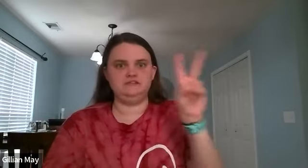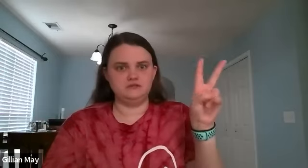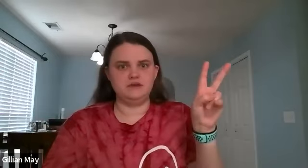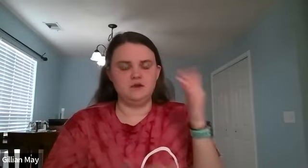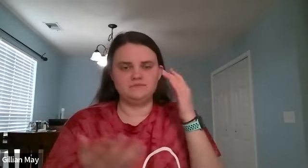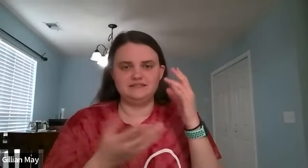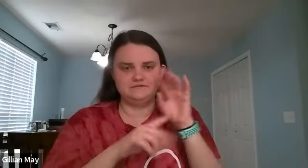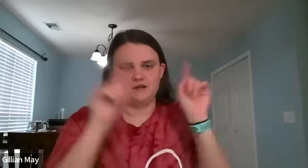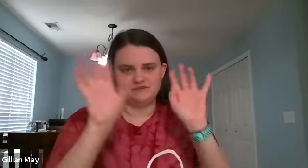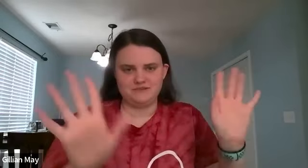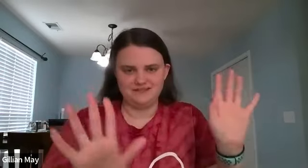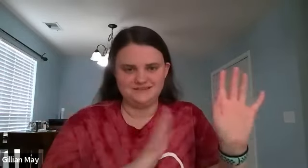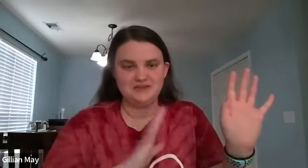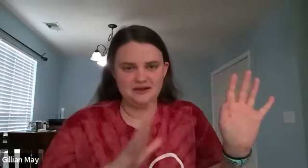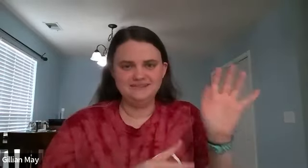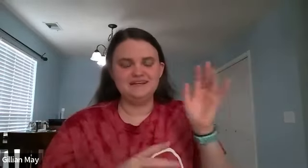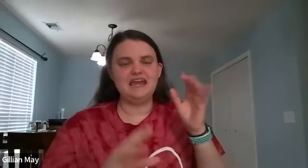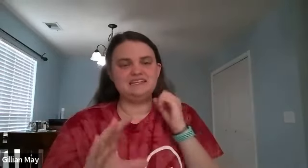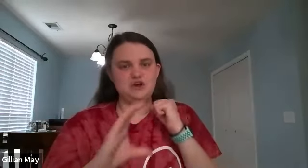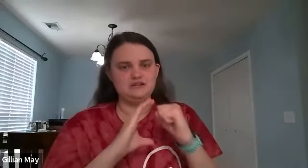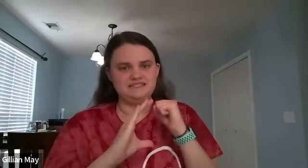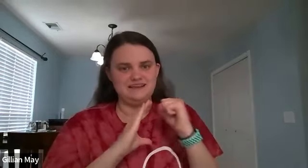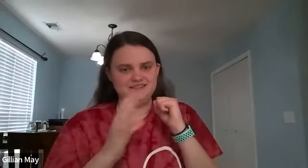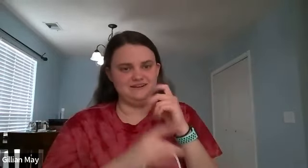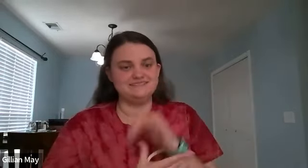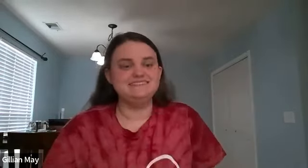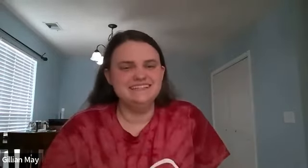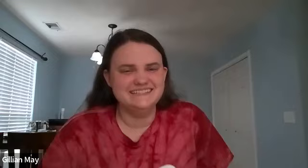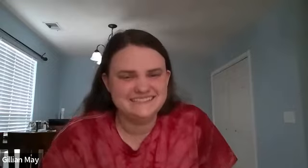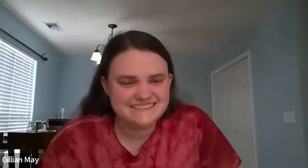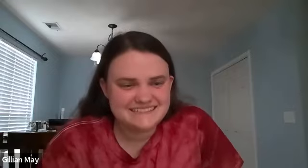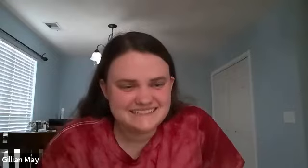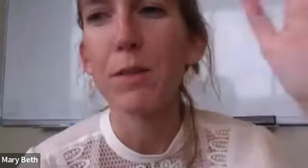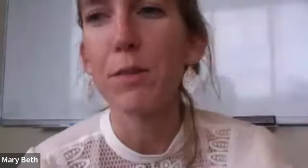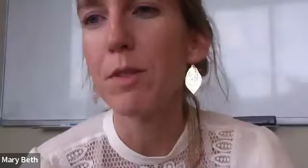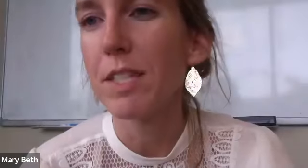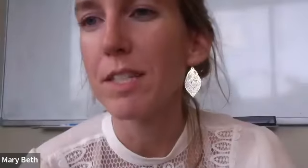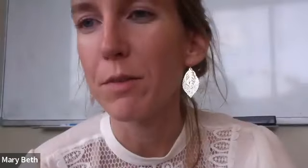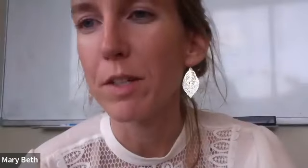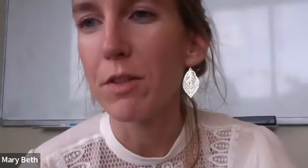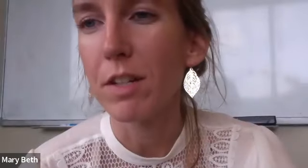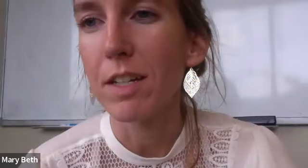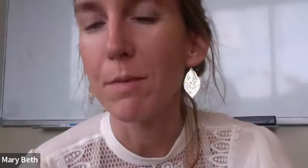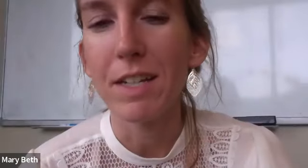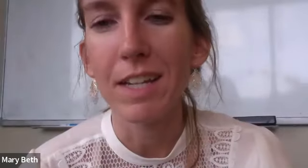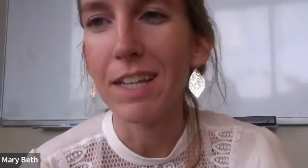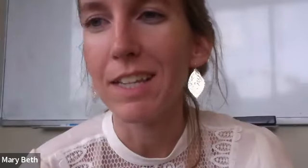345,632. I know I'm saying different numbers for my son. Sorry. It is hard to sign and talk. If I'm doing this at a restaurant, I'm not gonna get like